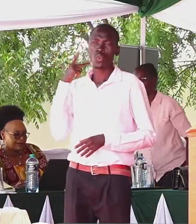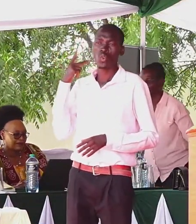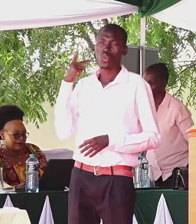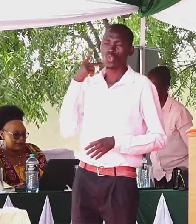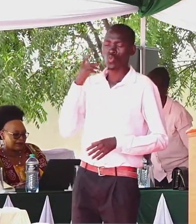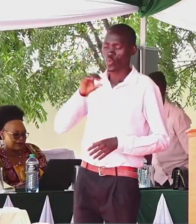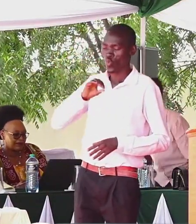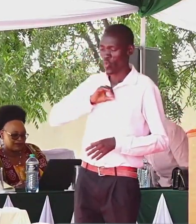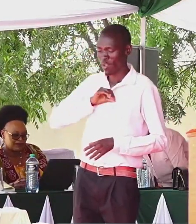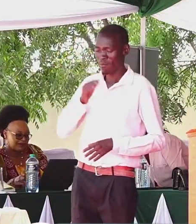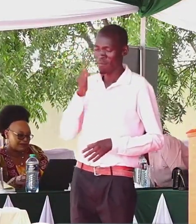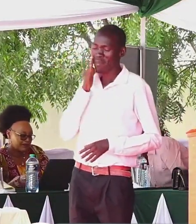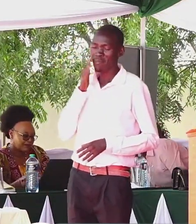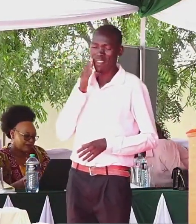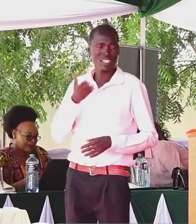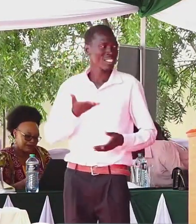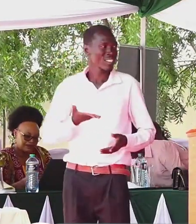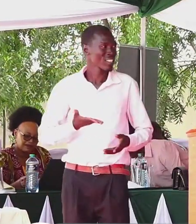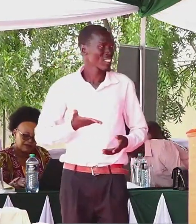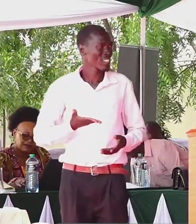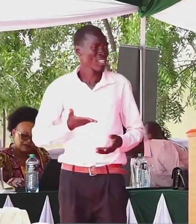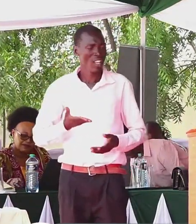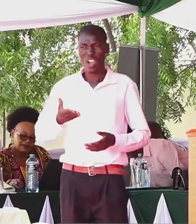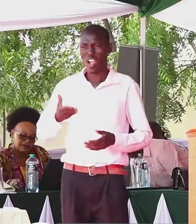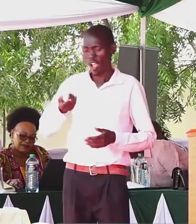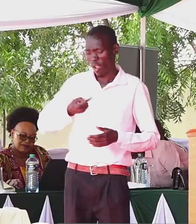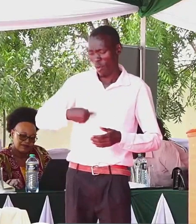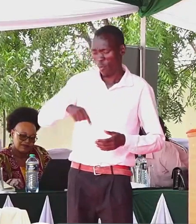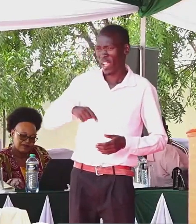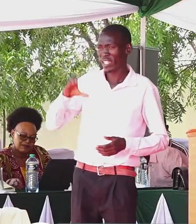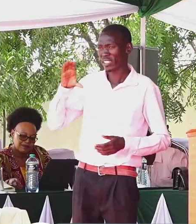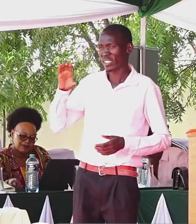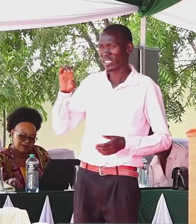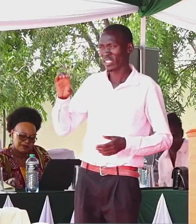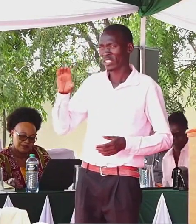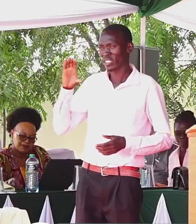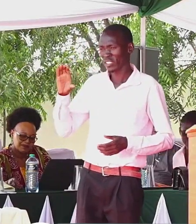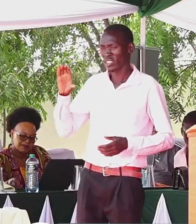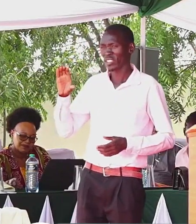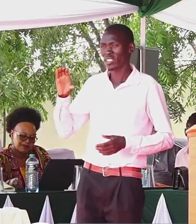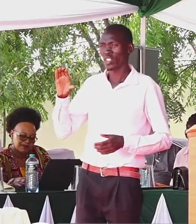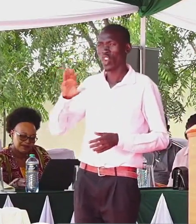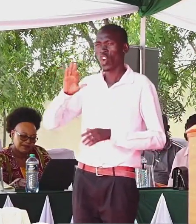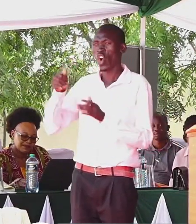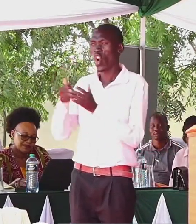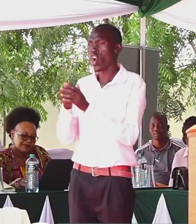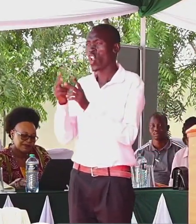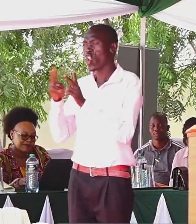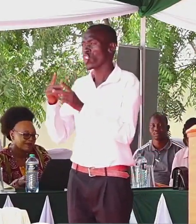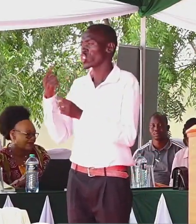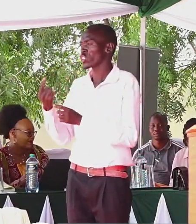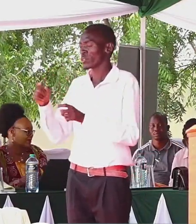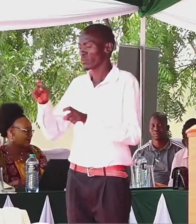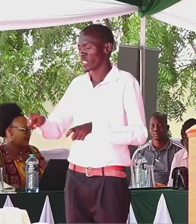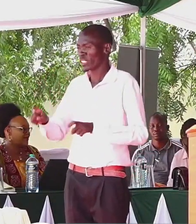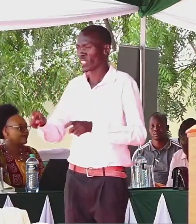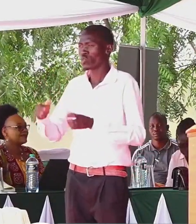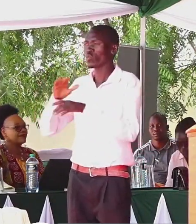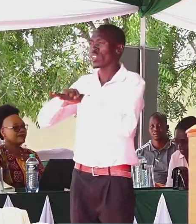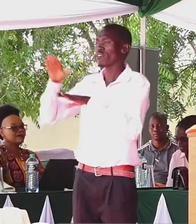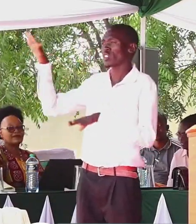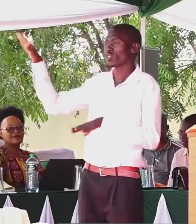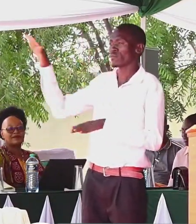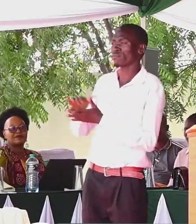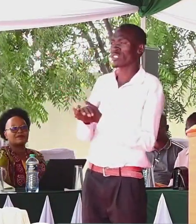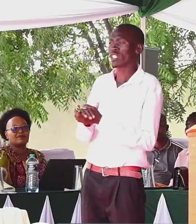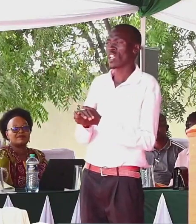here, our CECs, Chief Officers, and everyone present, good afternoon. I want to